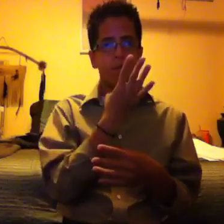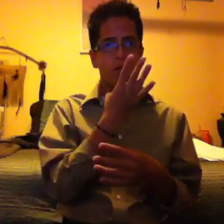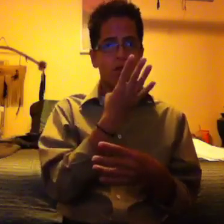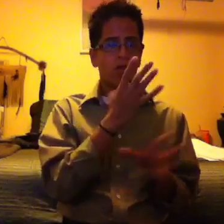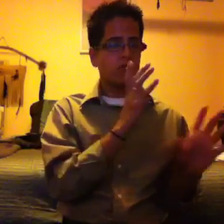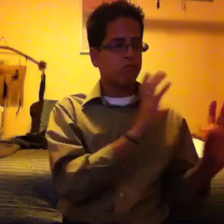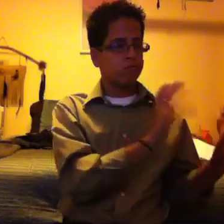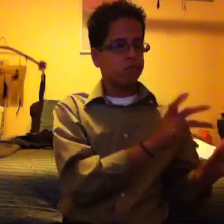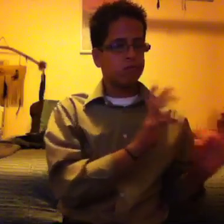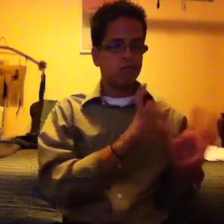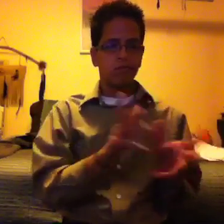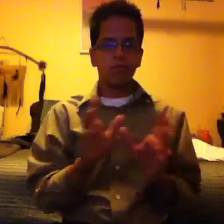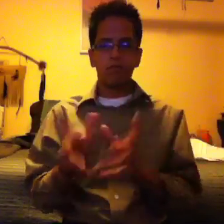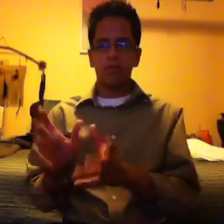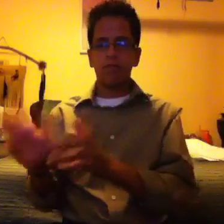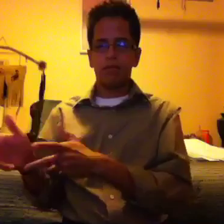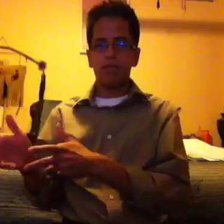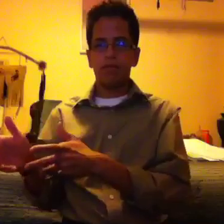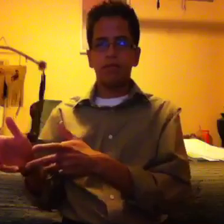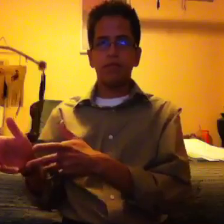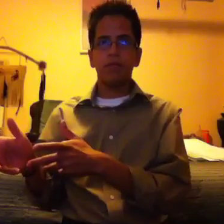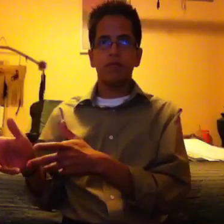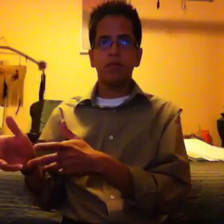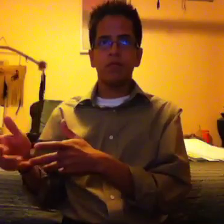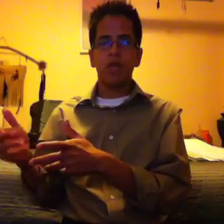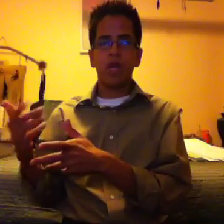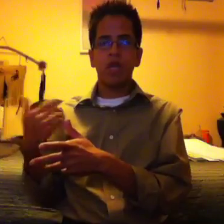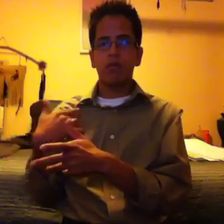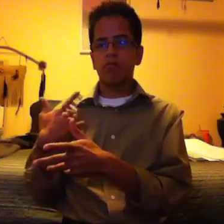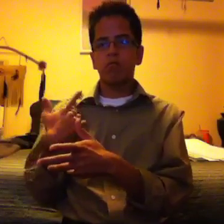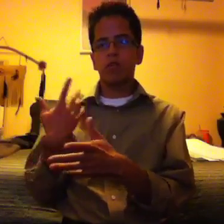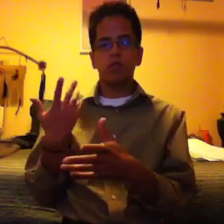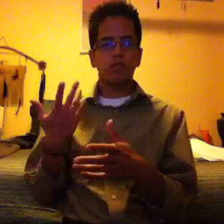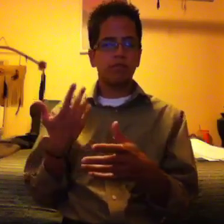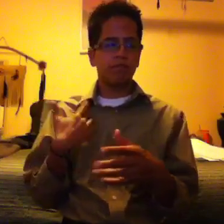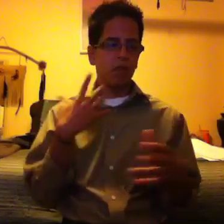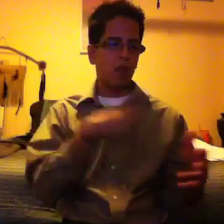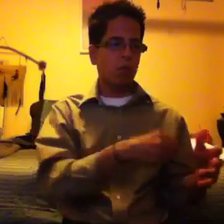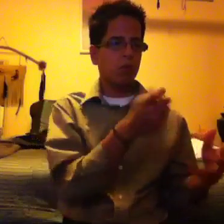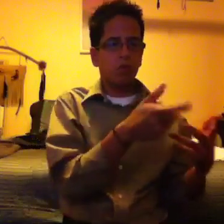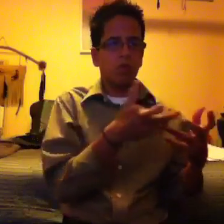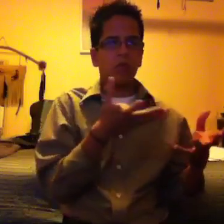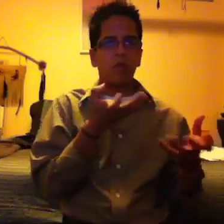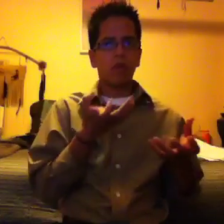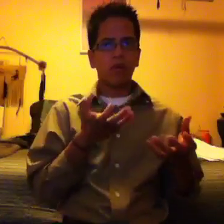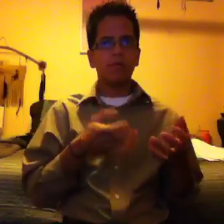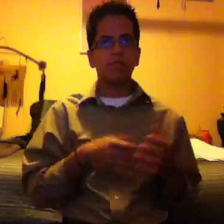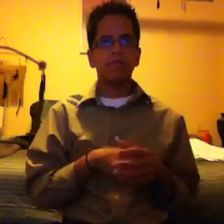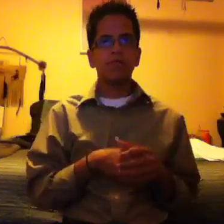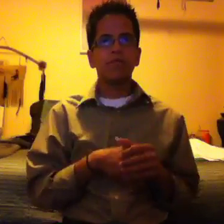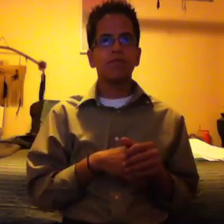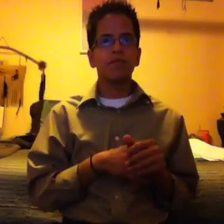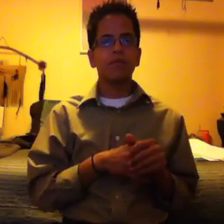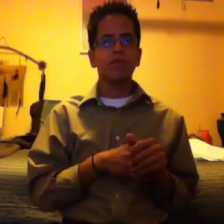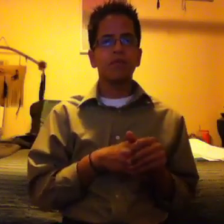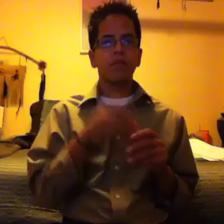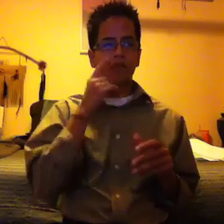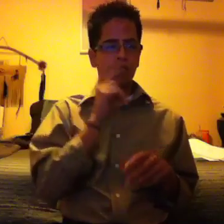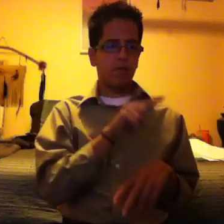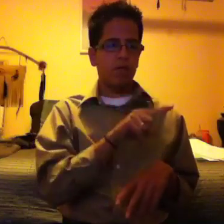determine by random, really. I just decide which ones I'm going to do at the beginning of that semester. And in the past